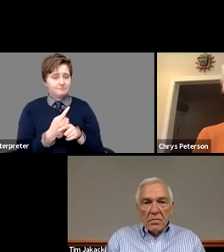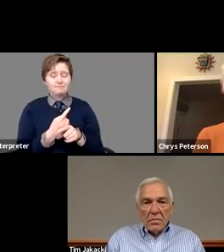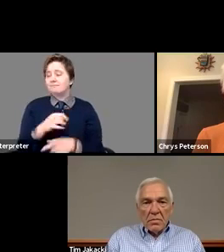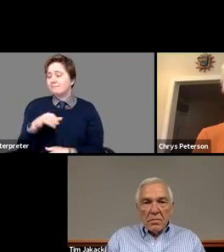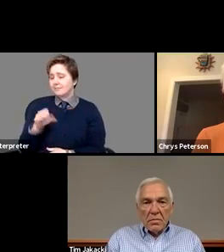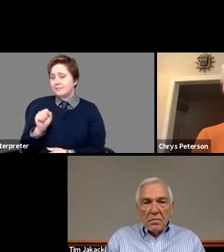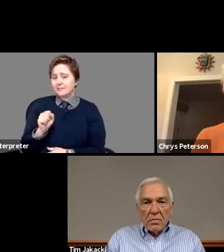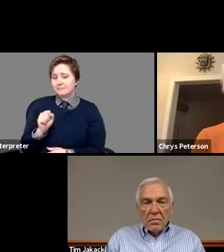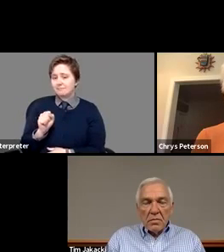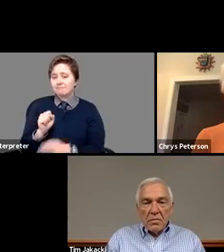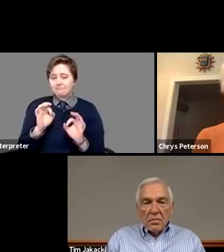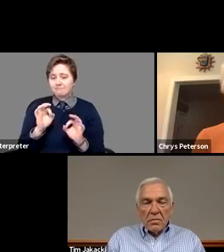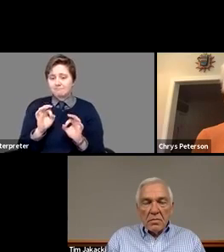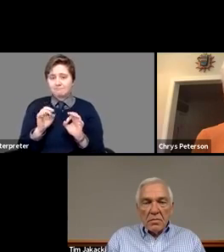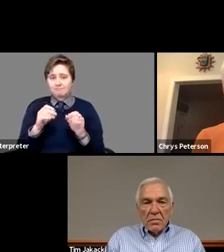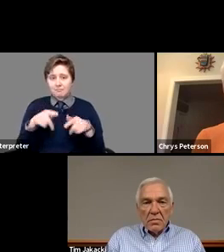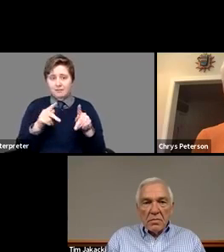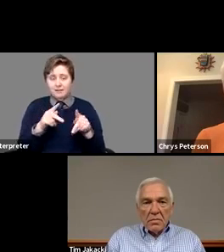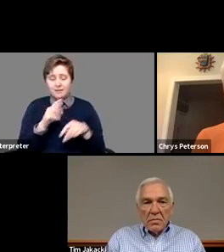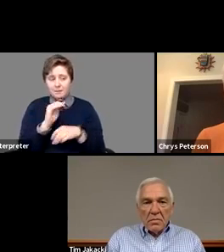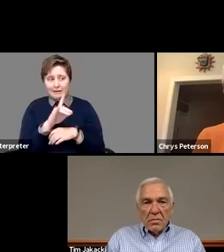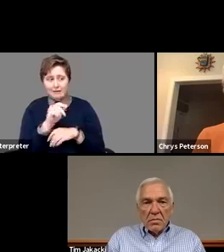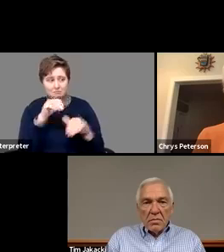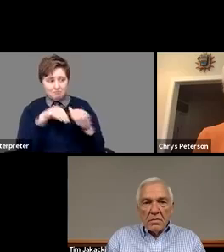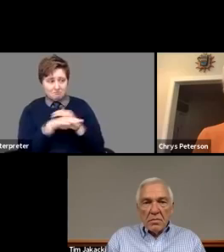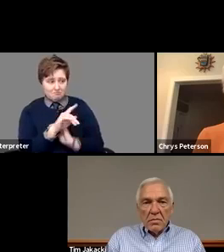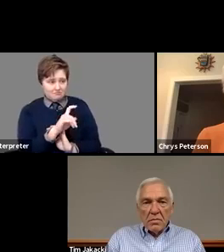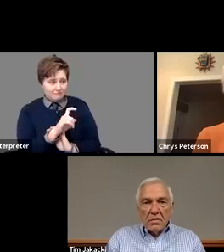Yes. and can you let the media in?